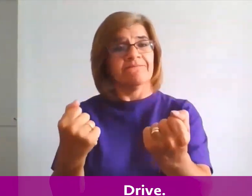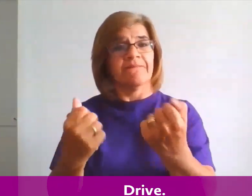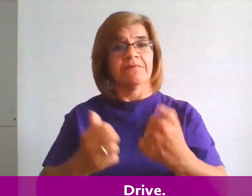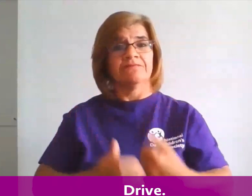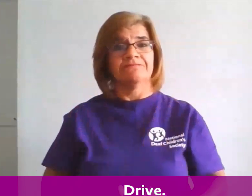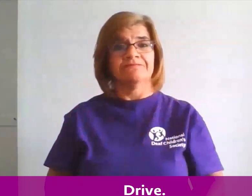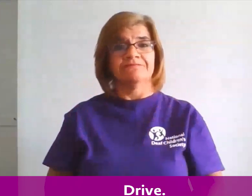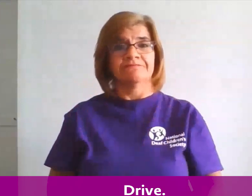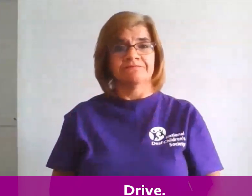Drive.